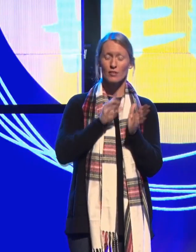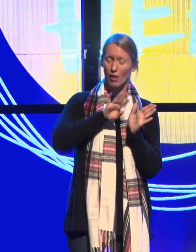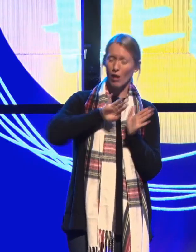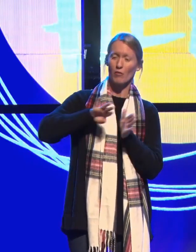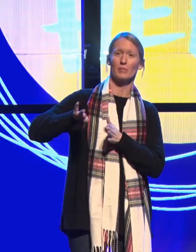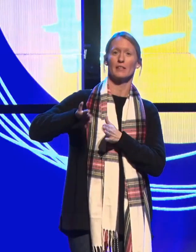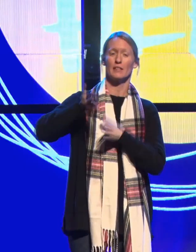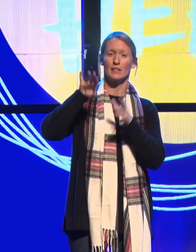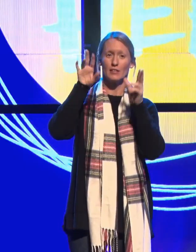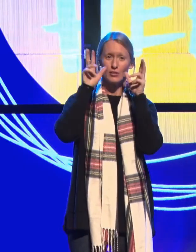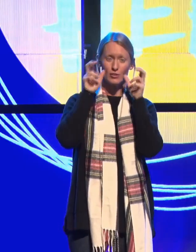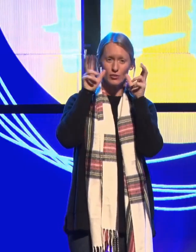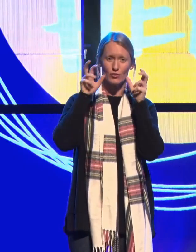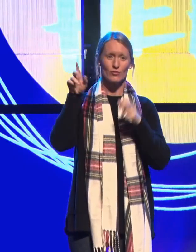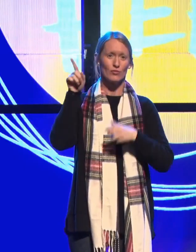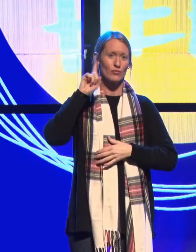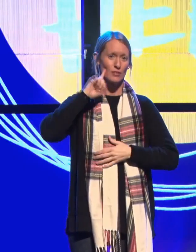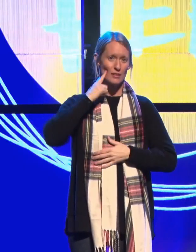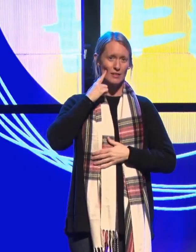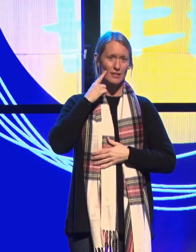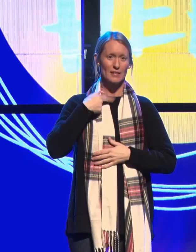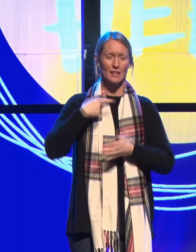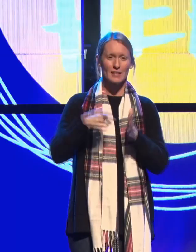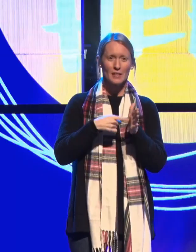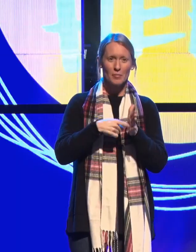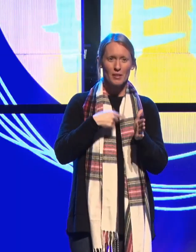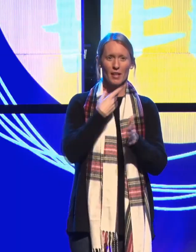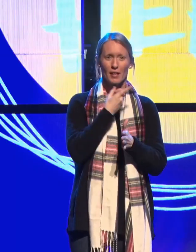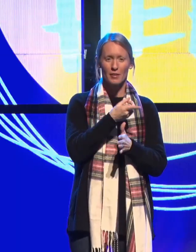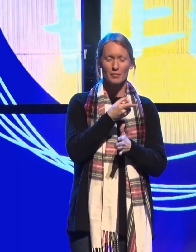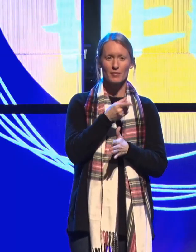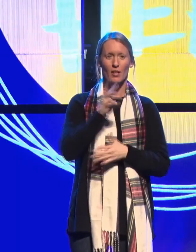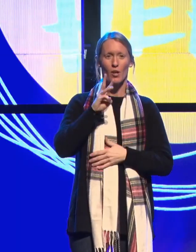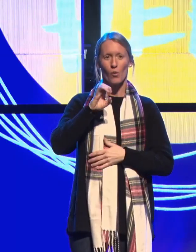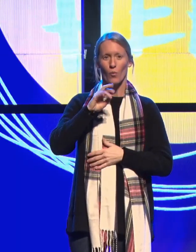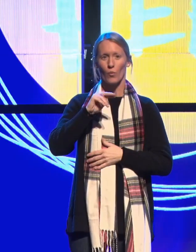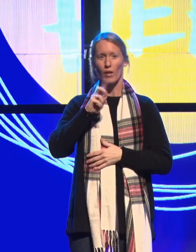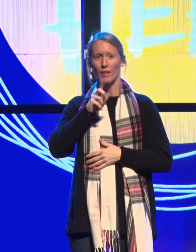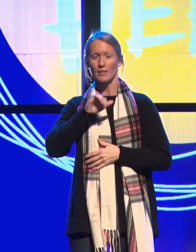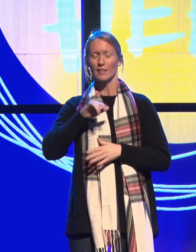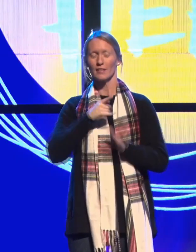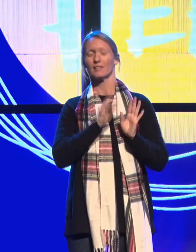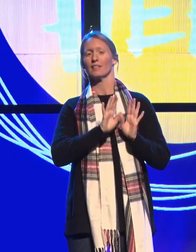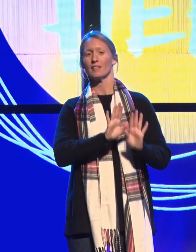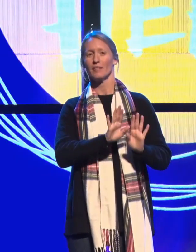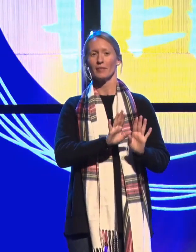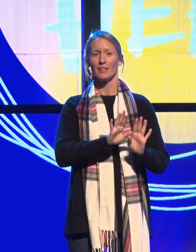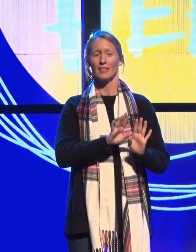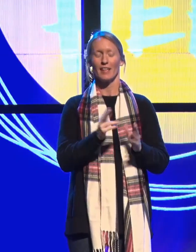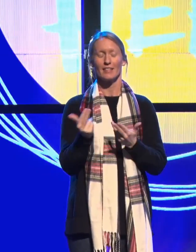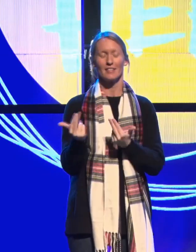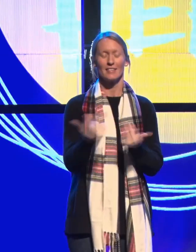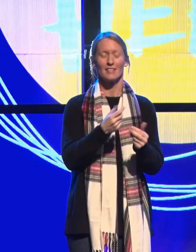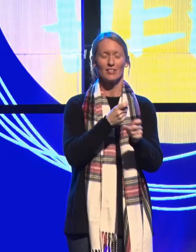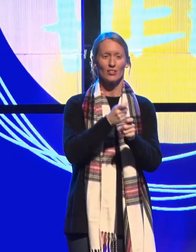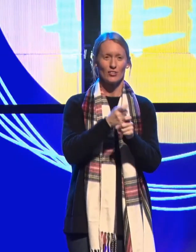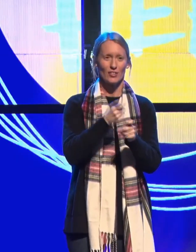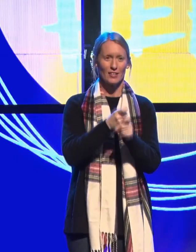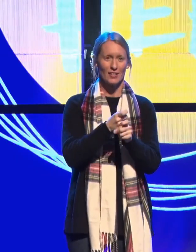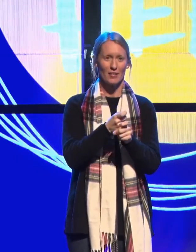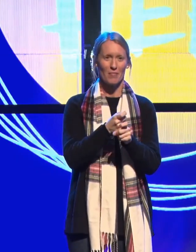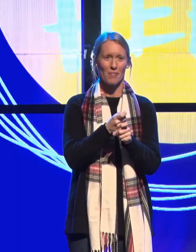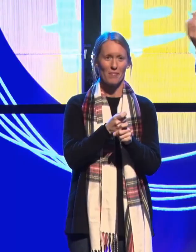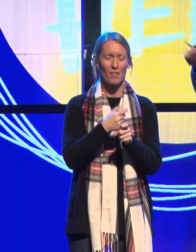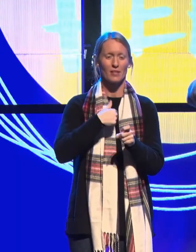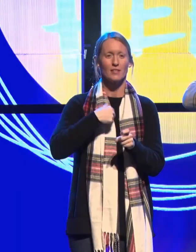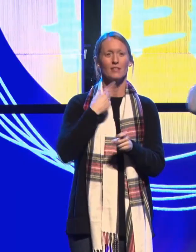demon. Sometimes I call Wendy that too. I'm like, give me a space, sugar demon. No, I don't. Just kidding.